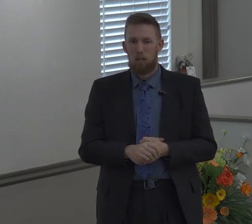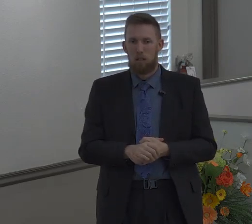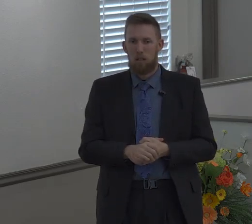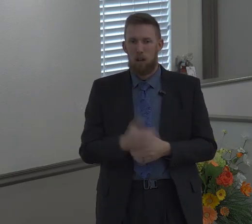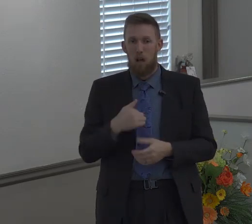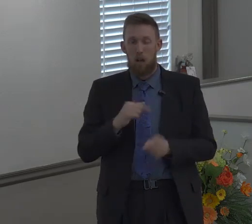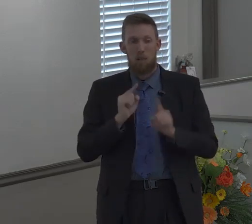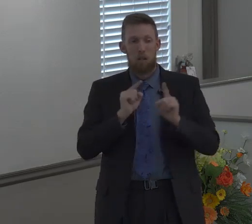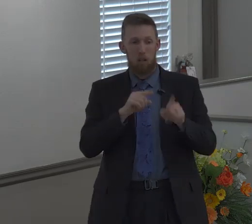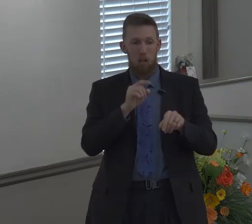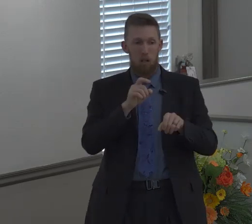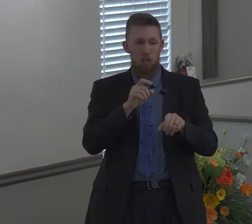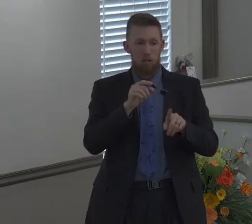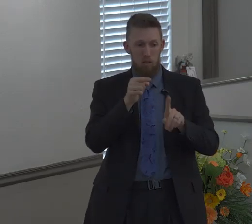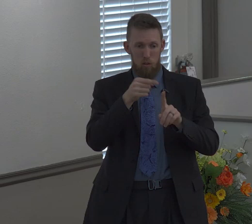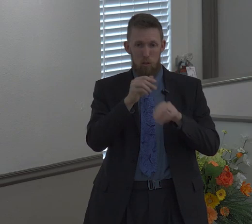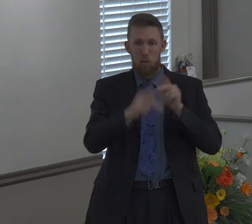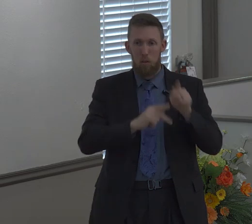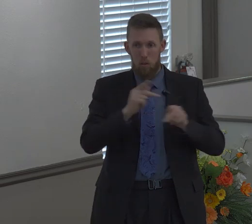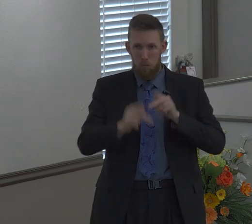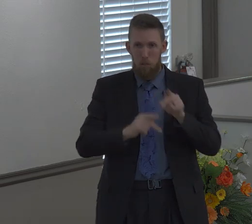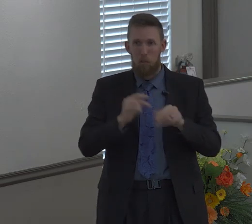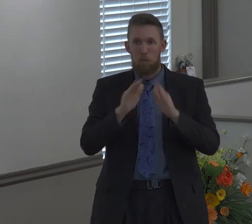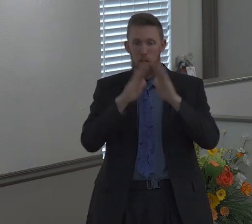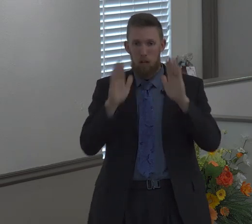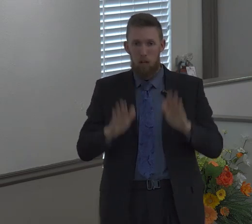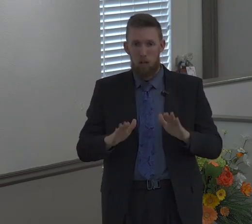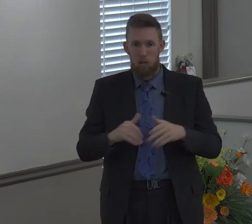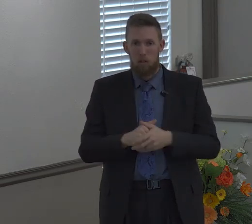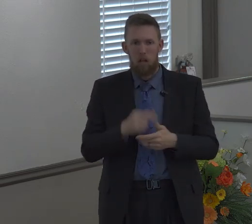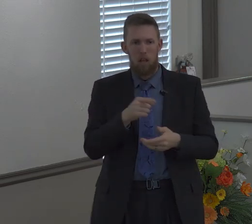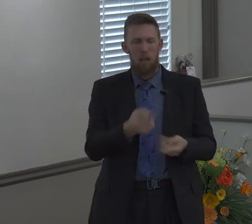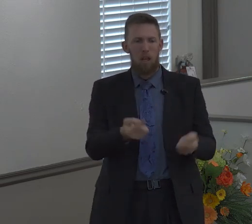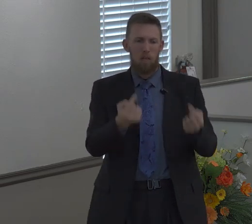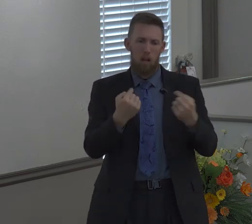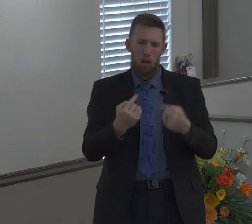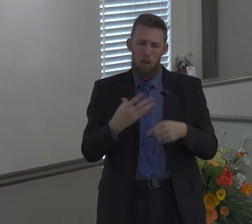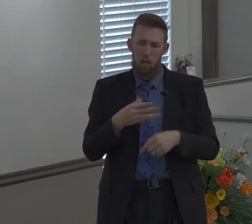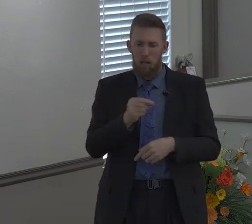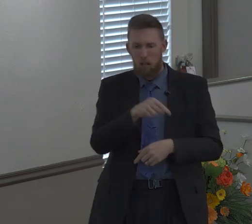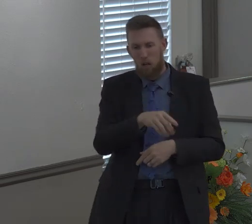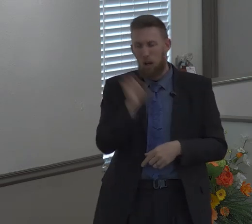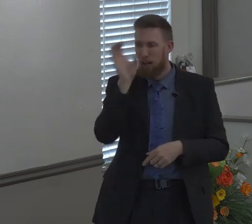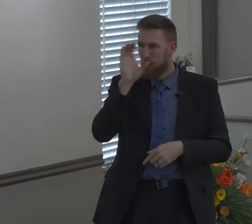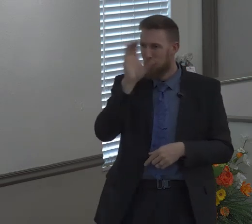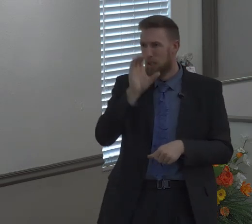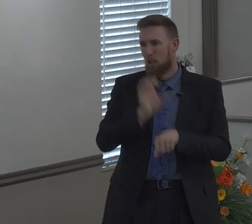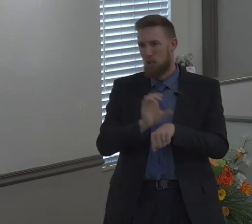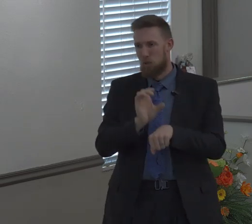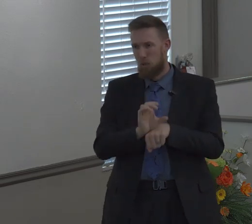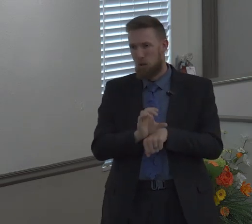I've followed up calls with people who have come looking for a church.